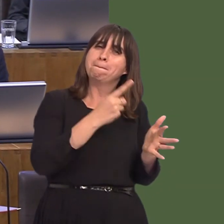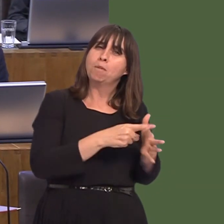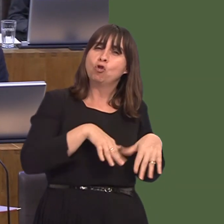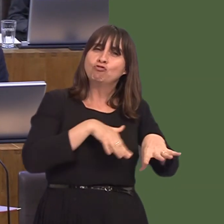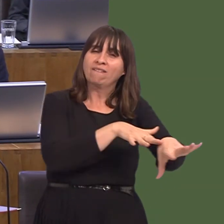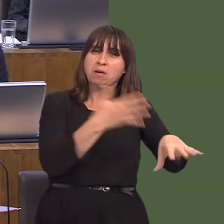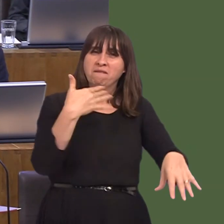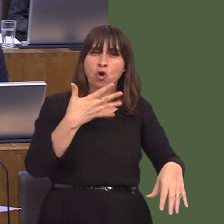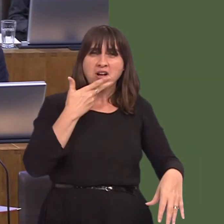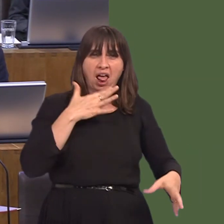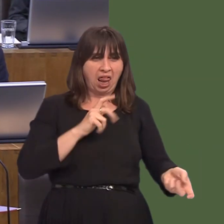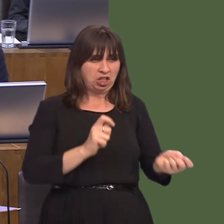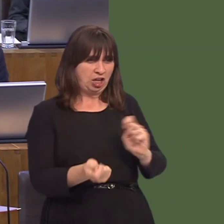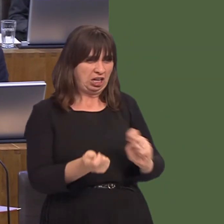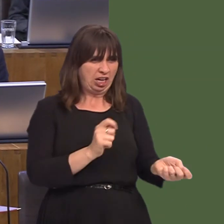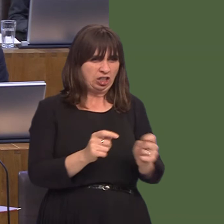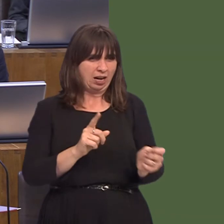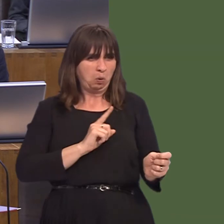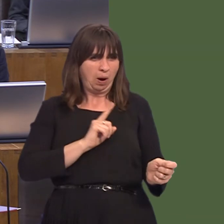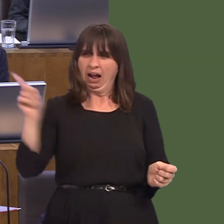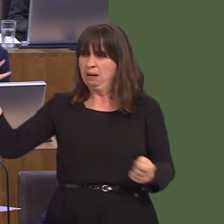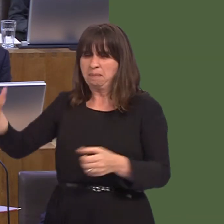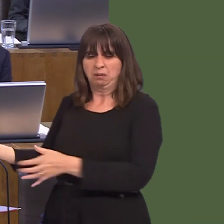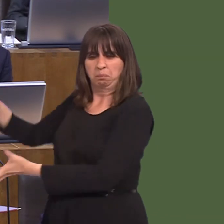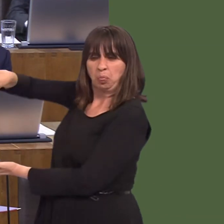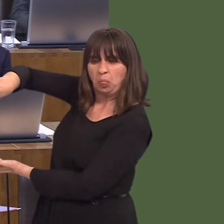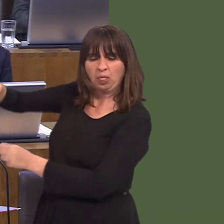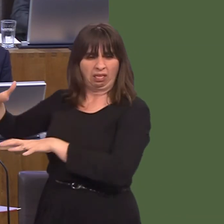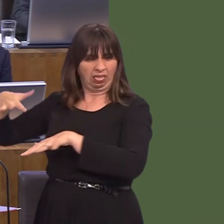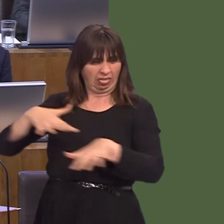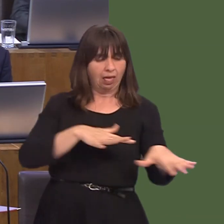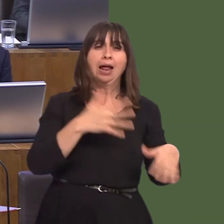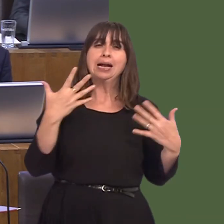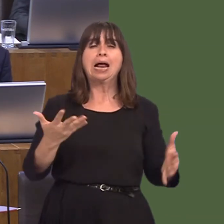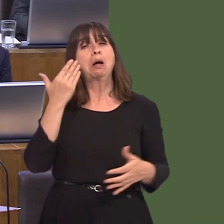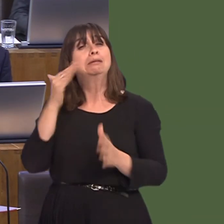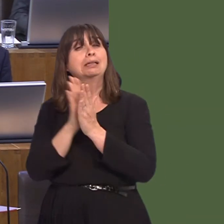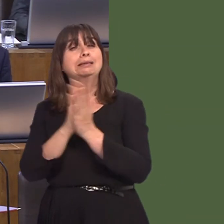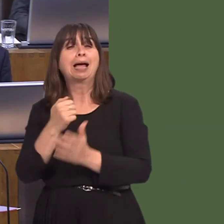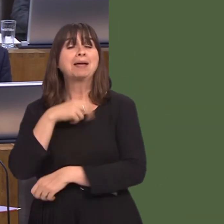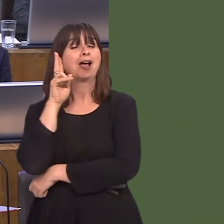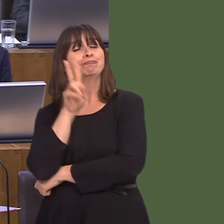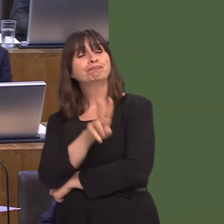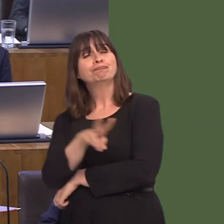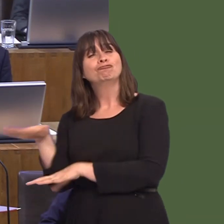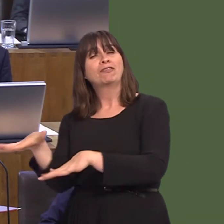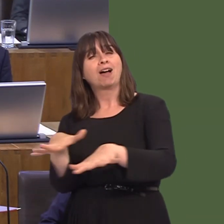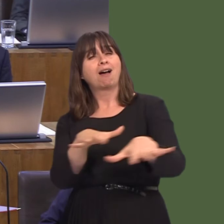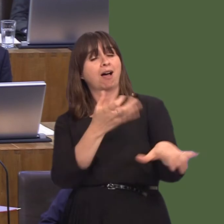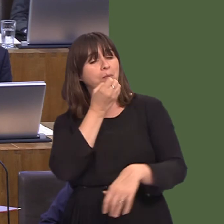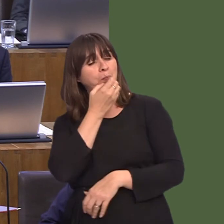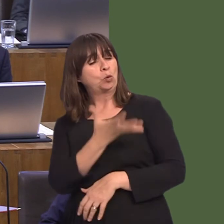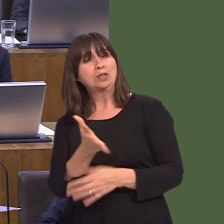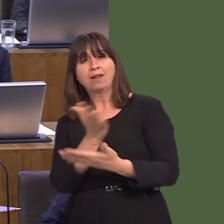thrown into it upriver. Now it's crystal. I was looking at it on Sunday. Crystal clear. We often used to see diseased fish in the river in